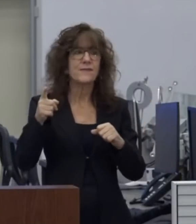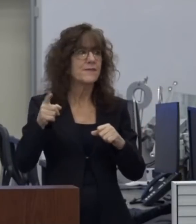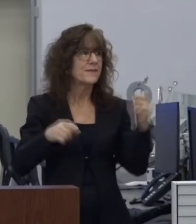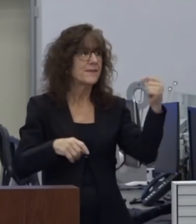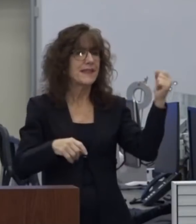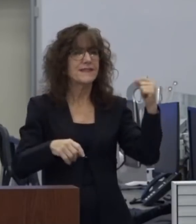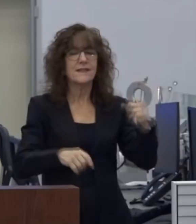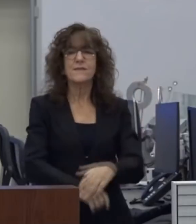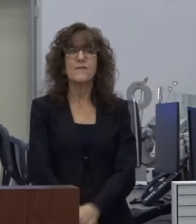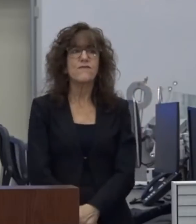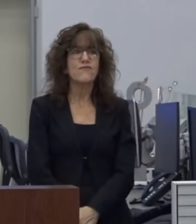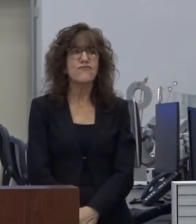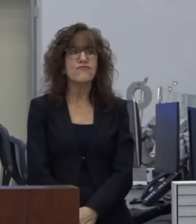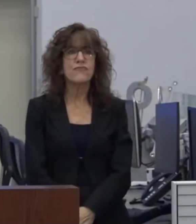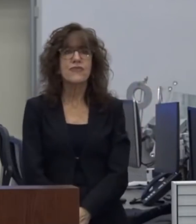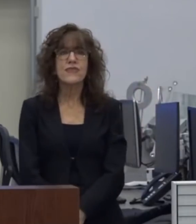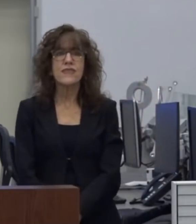sure.